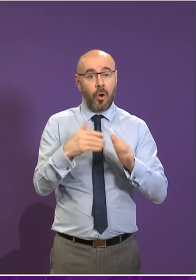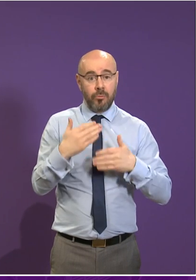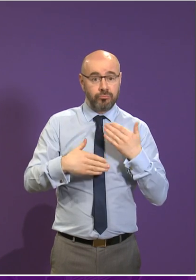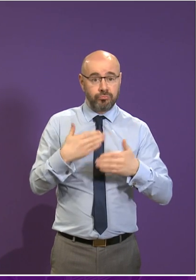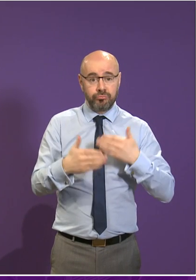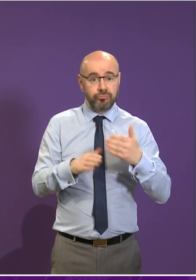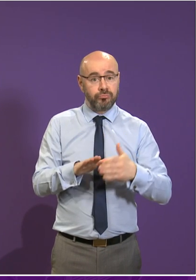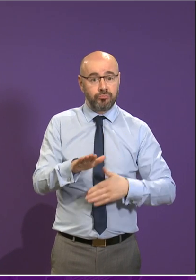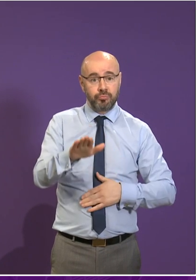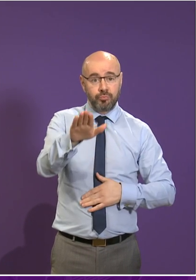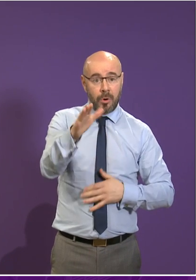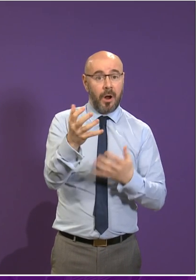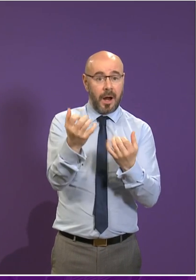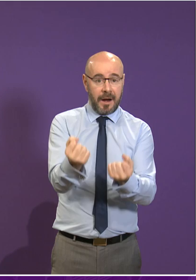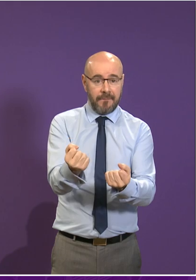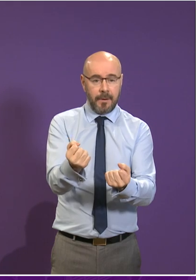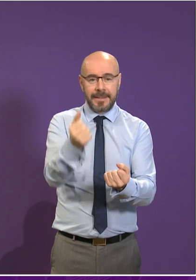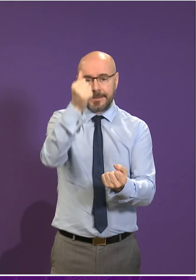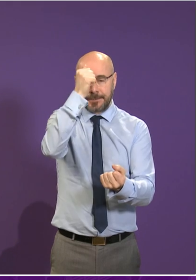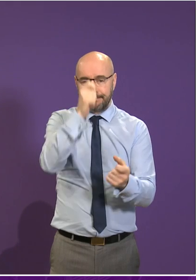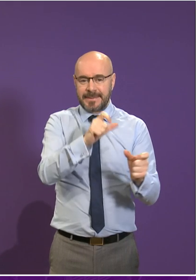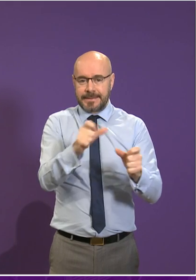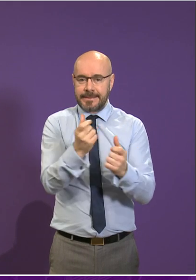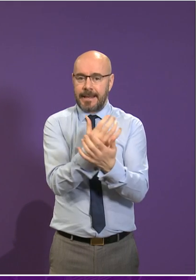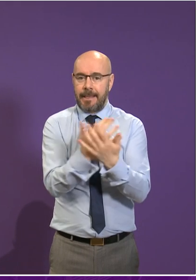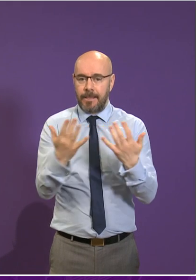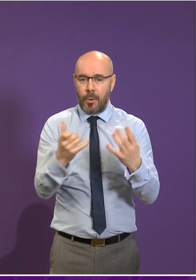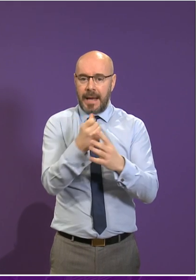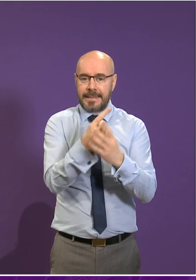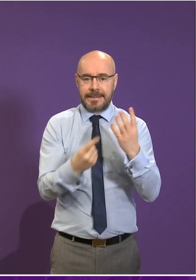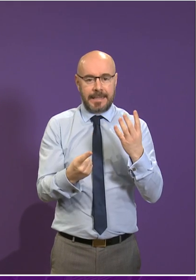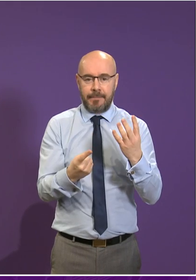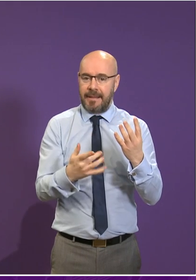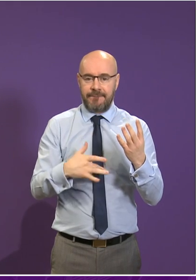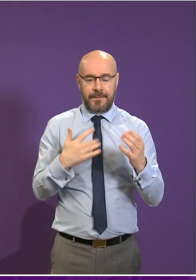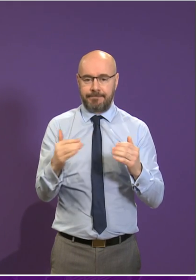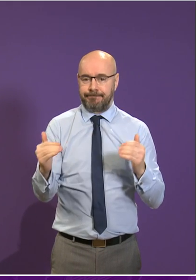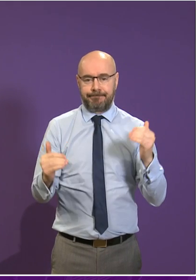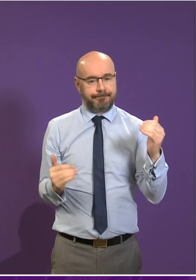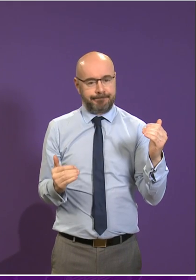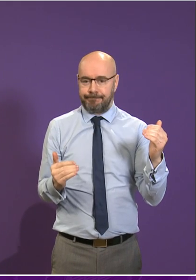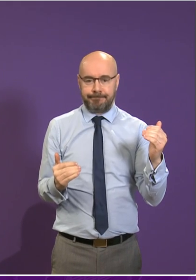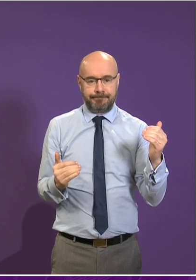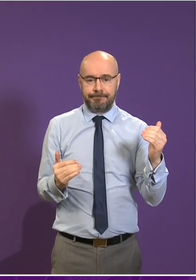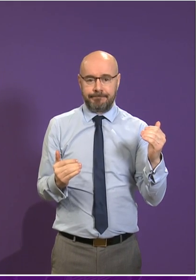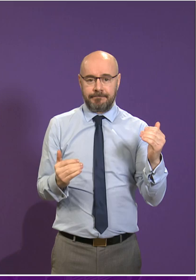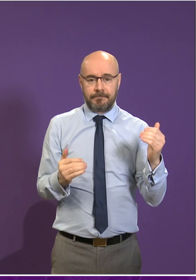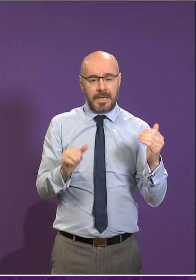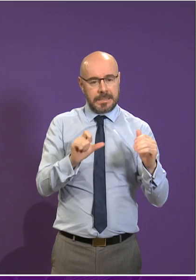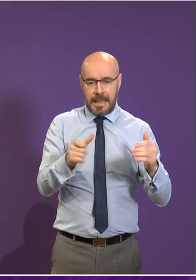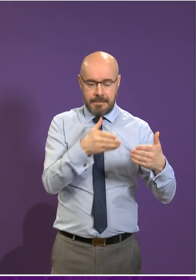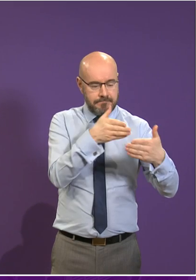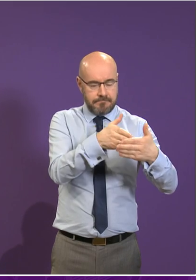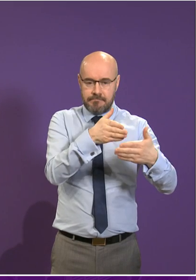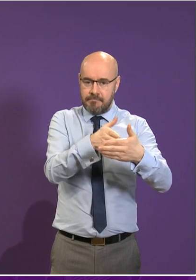been made, we know there are still many disabled people who are unable to live their lives as they want. The barriers they face day